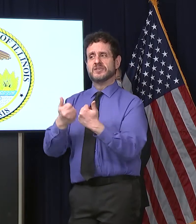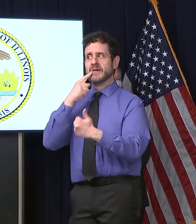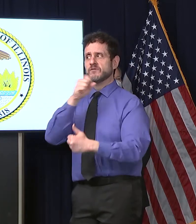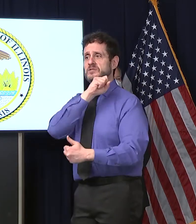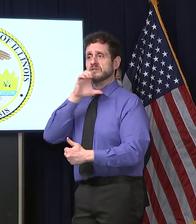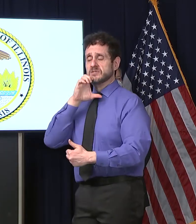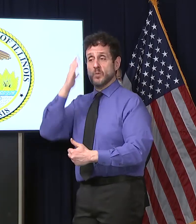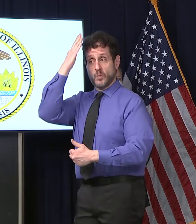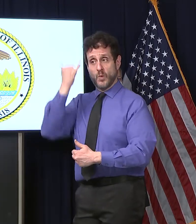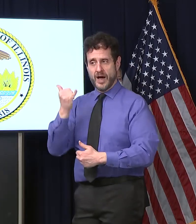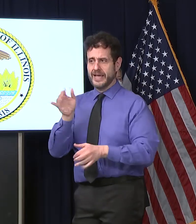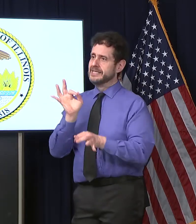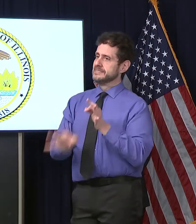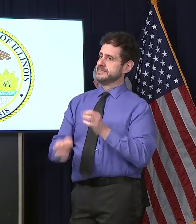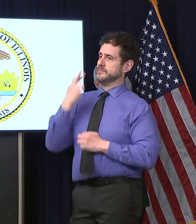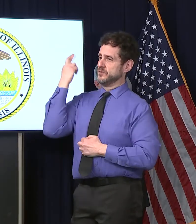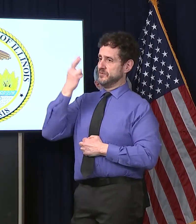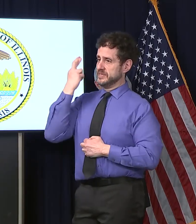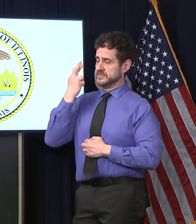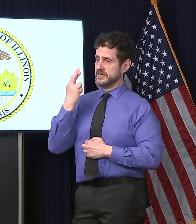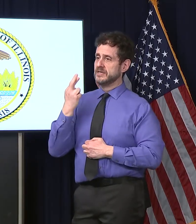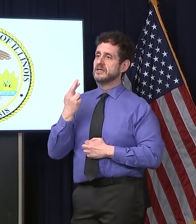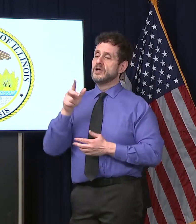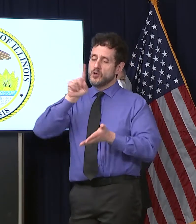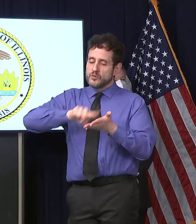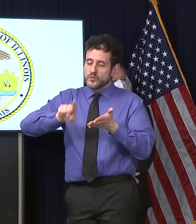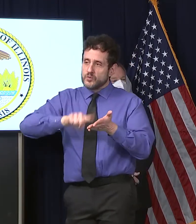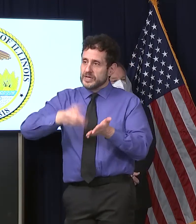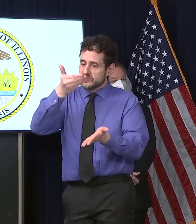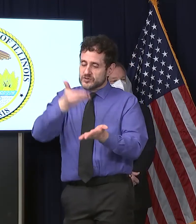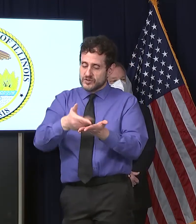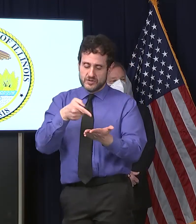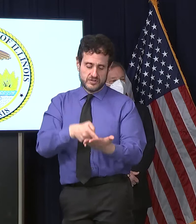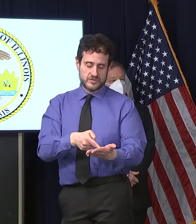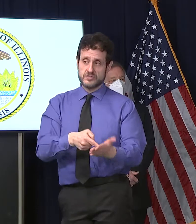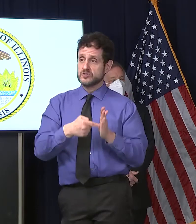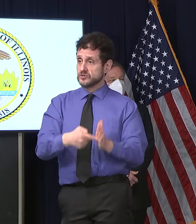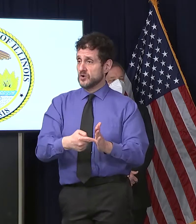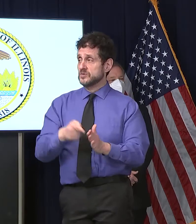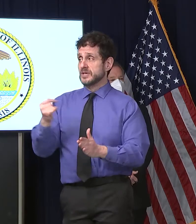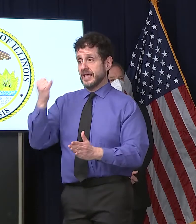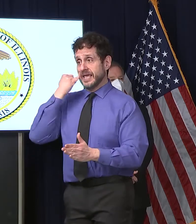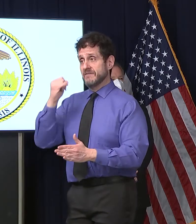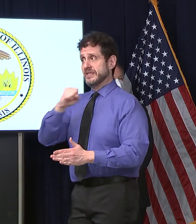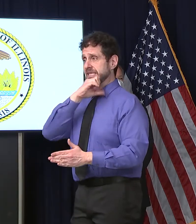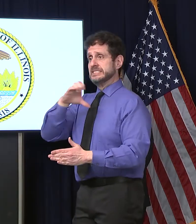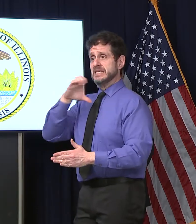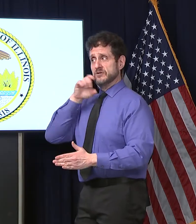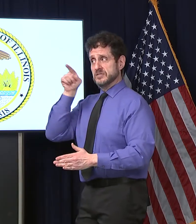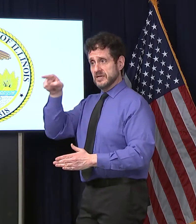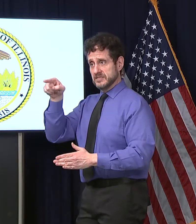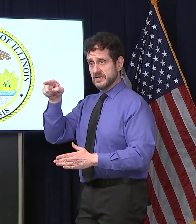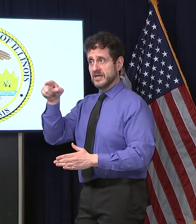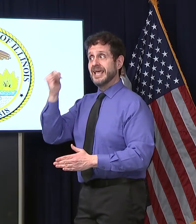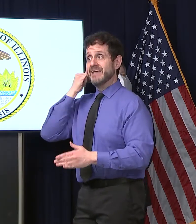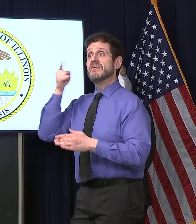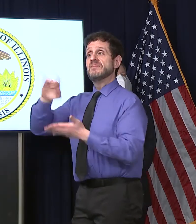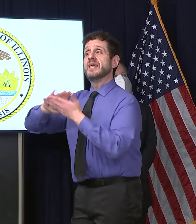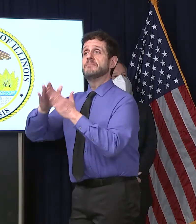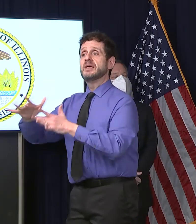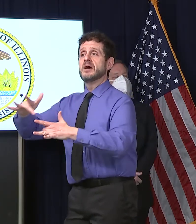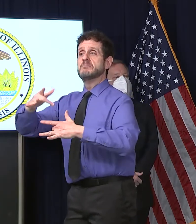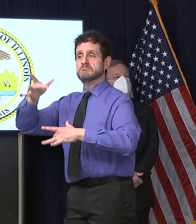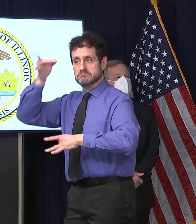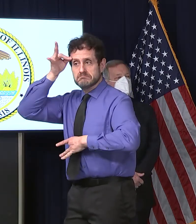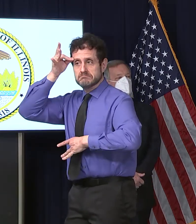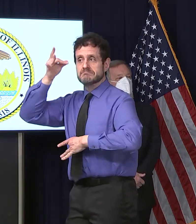really simple. Based on the data, we know that when an older person the older the person is, the higher the